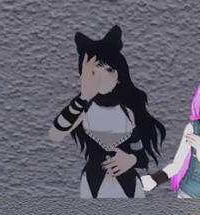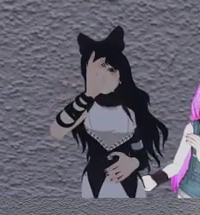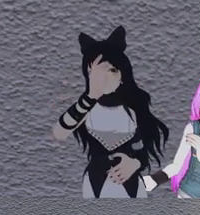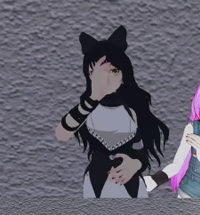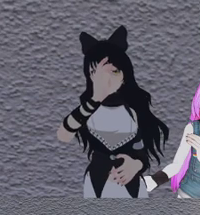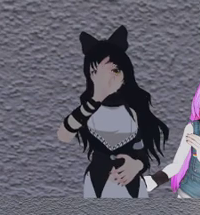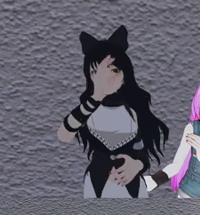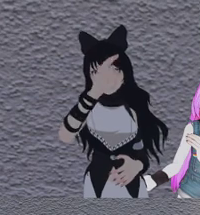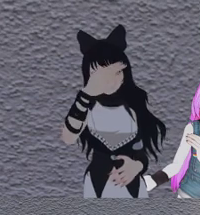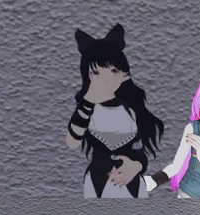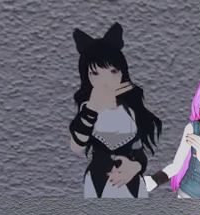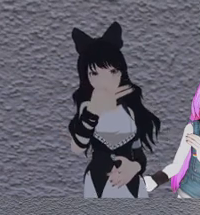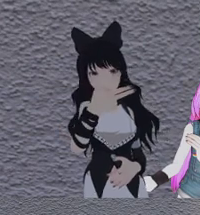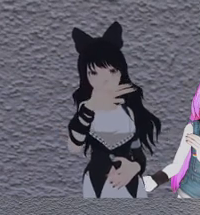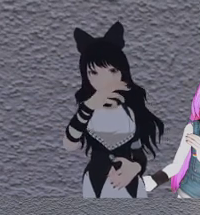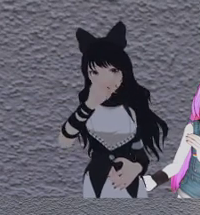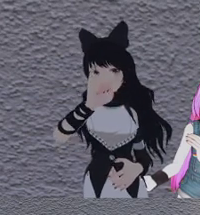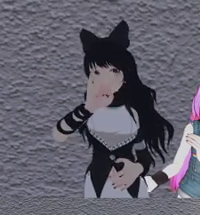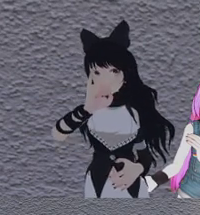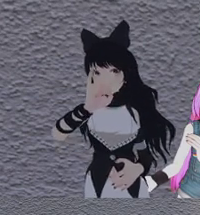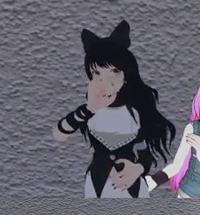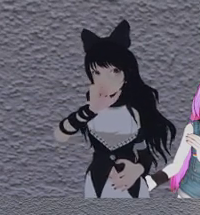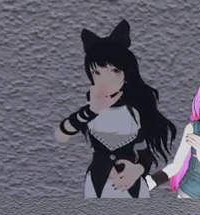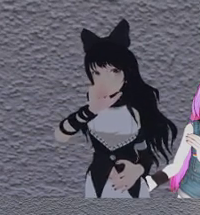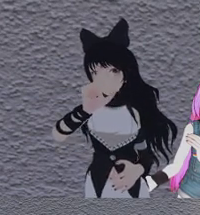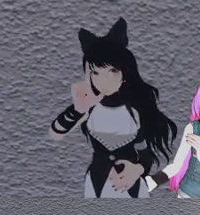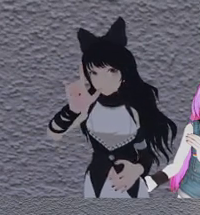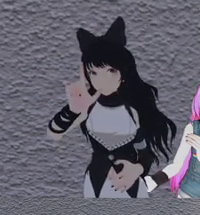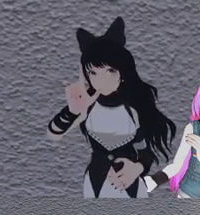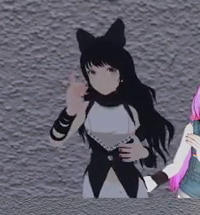But the next, chill.